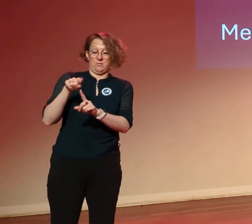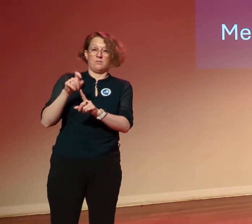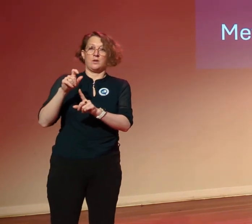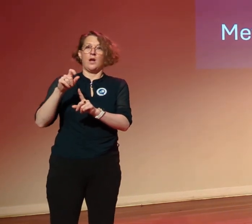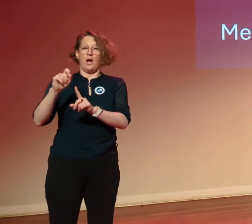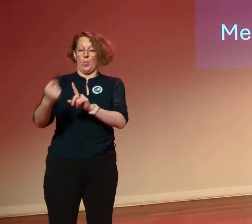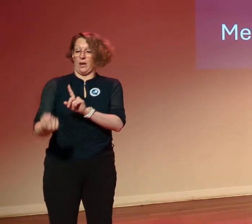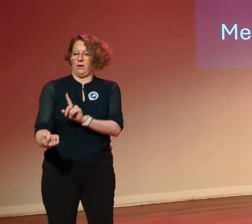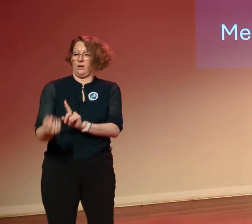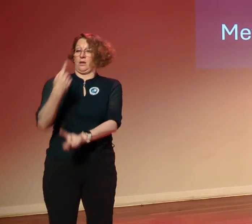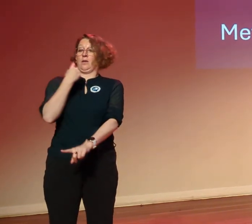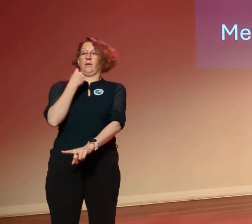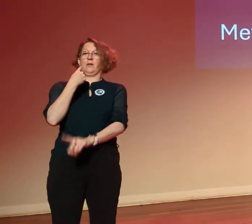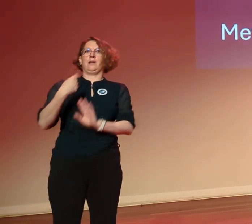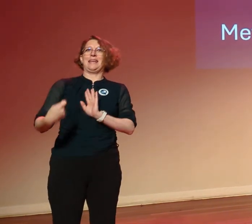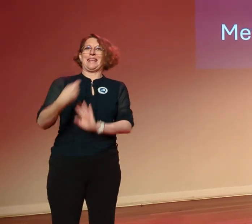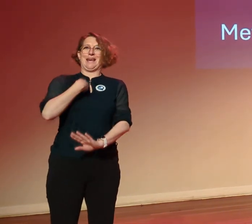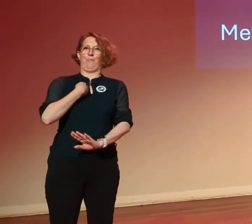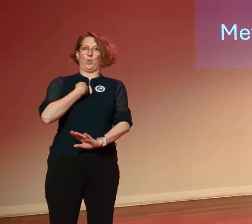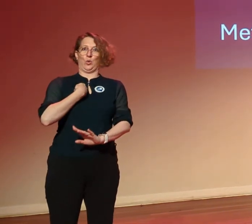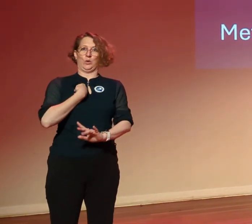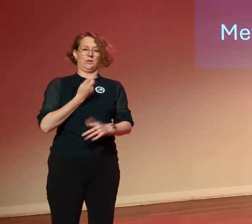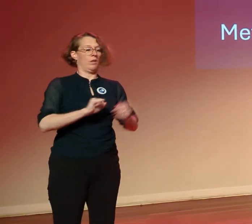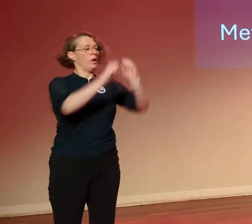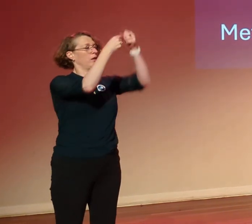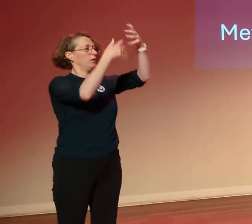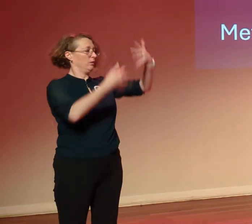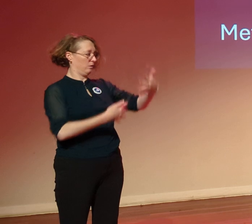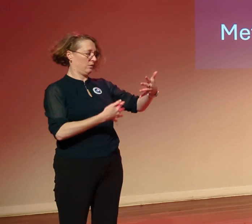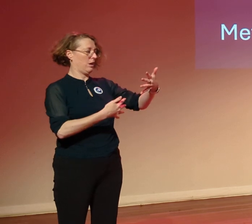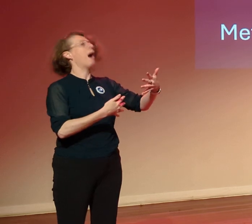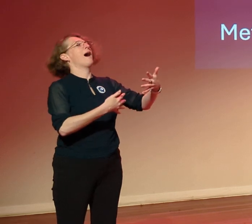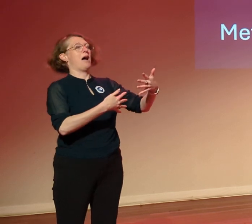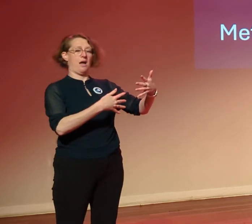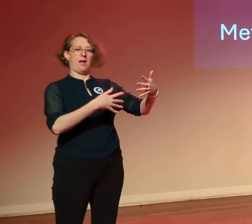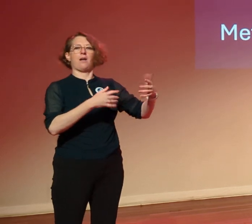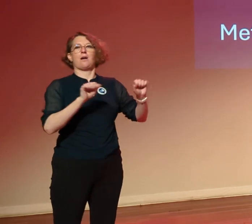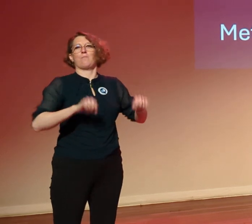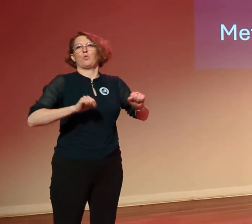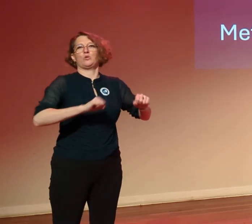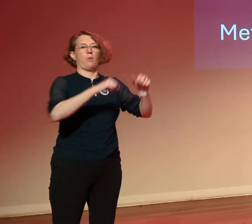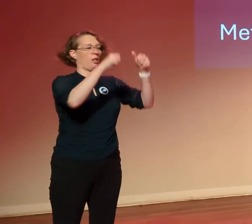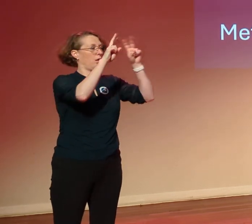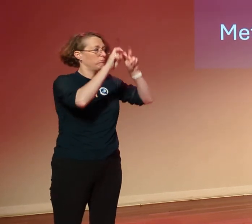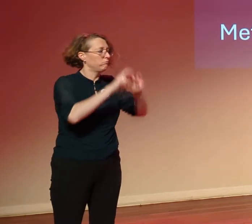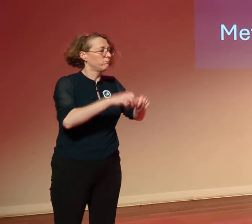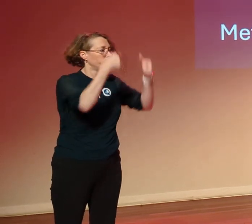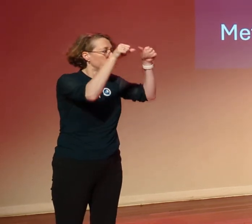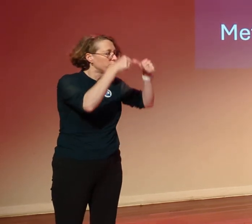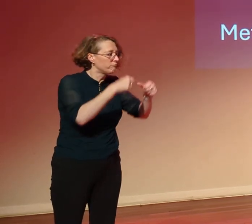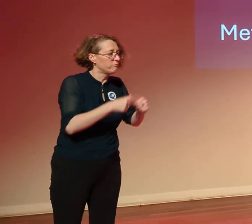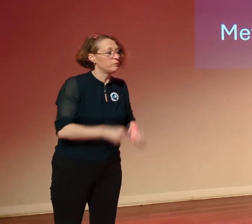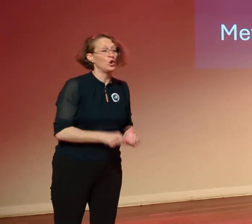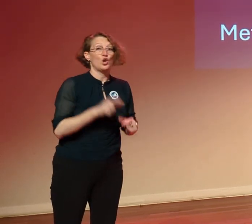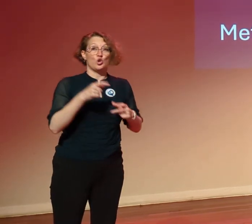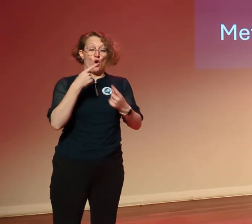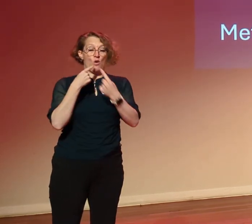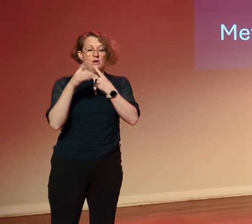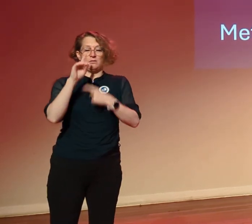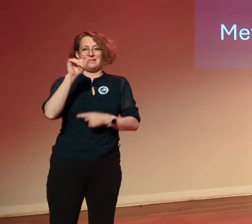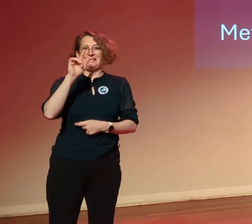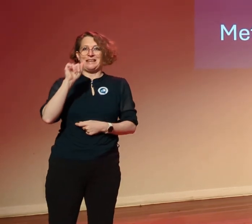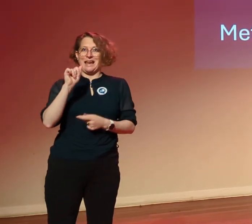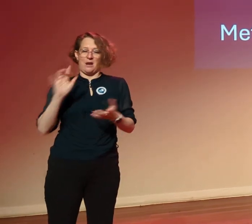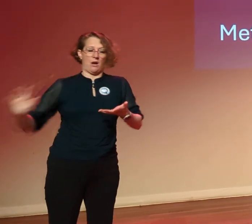inputs to me, and I'm able to analyze it. So I started with a data set created by